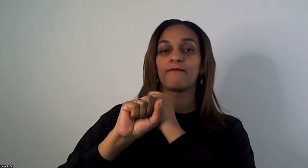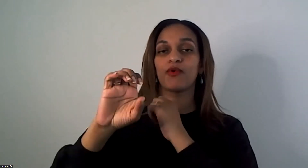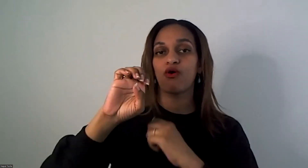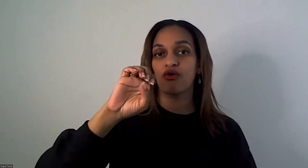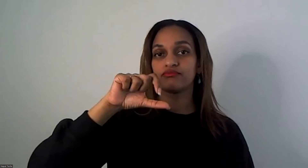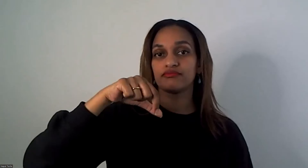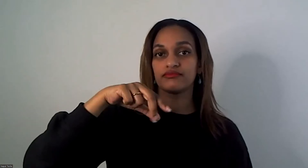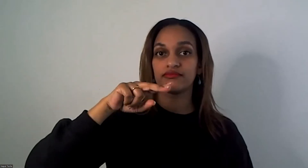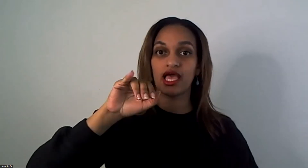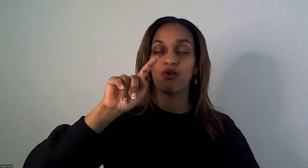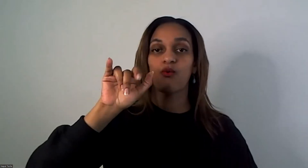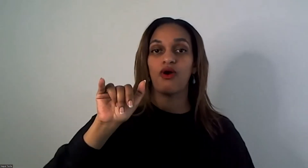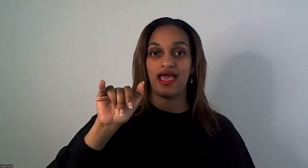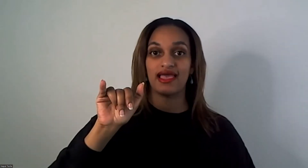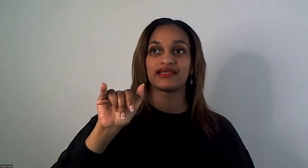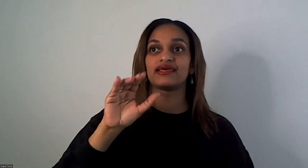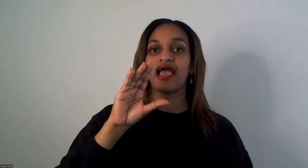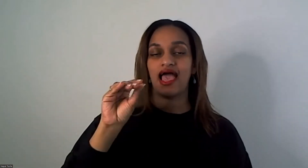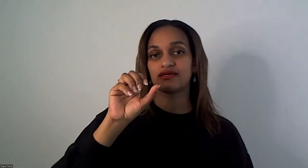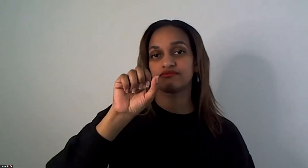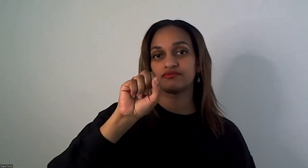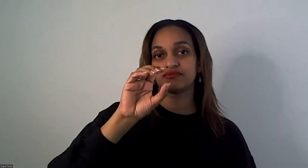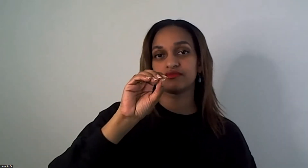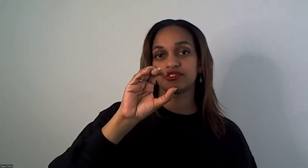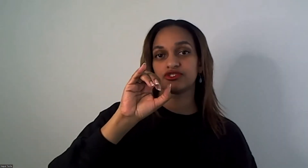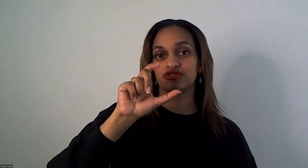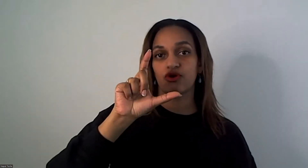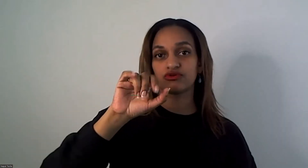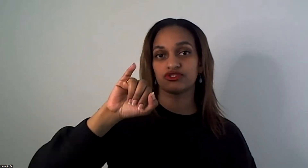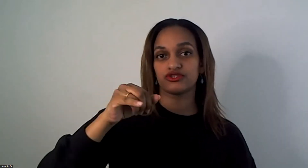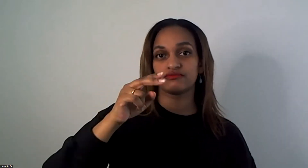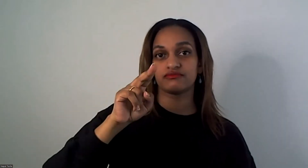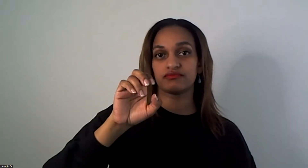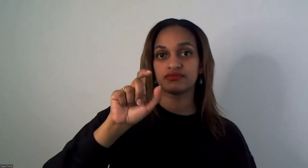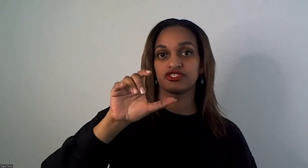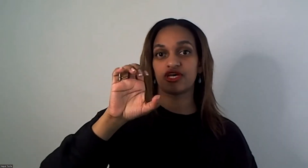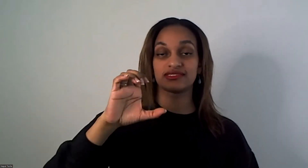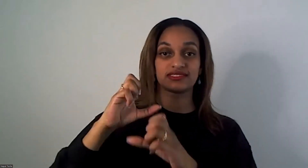racism and to promoting equity and social justice.